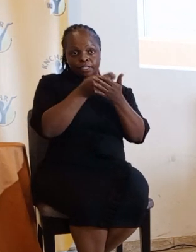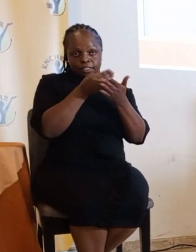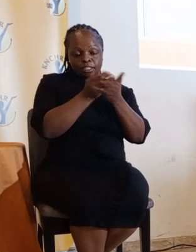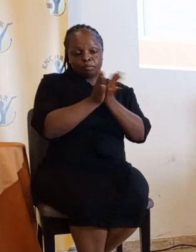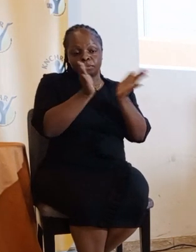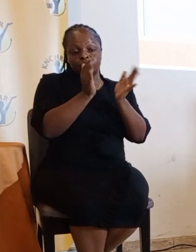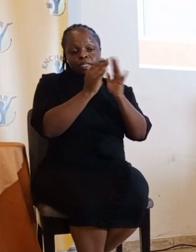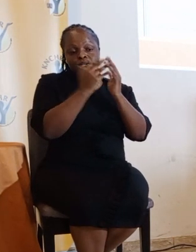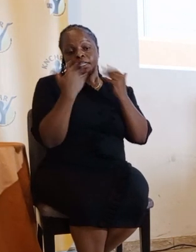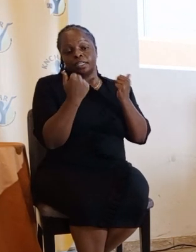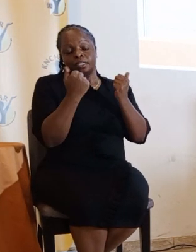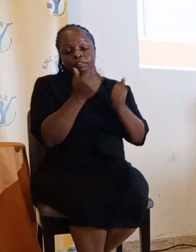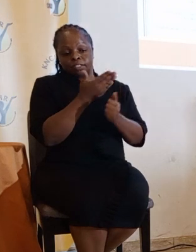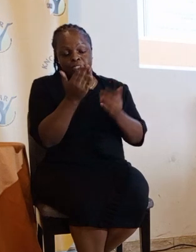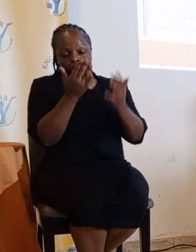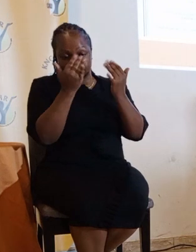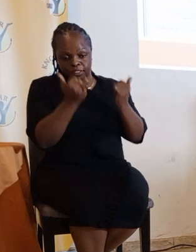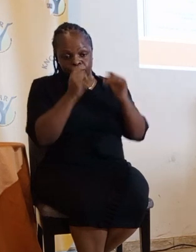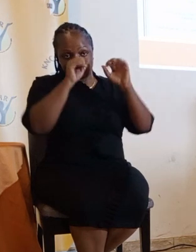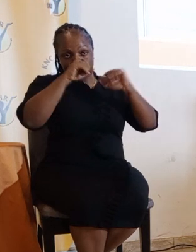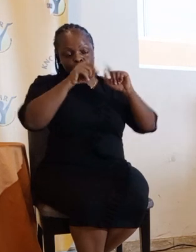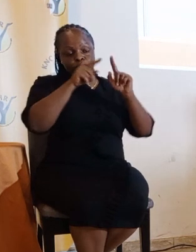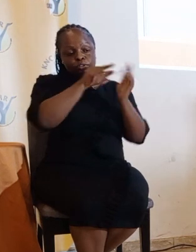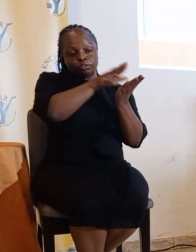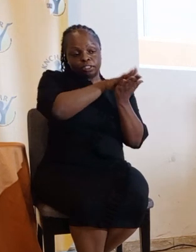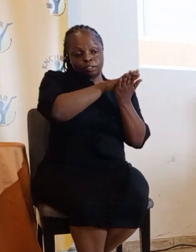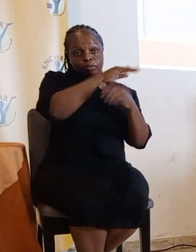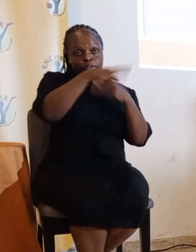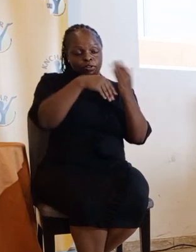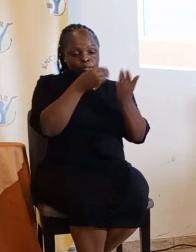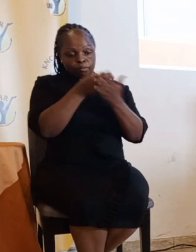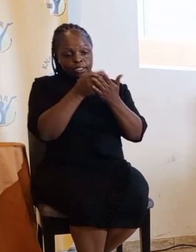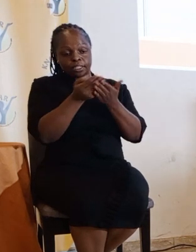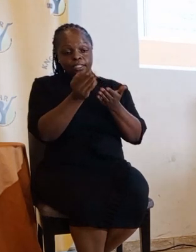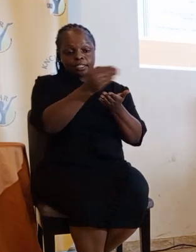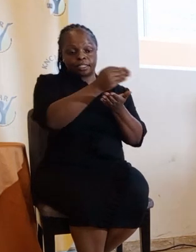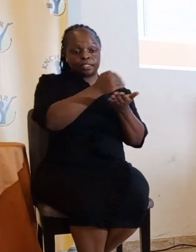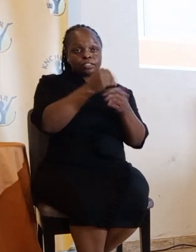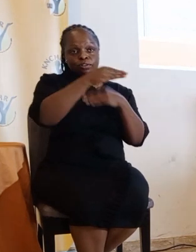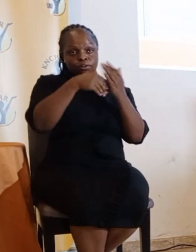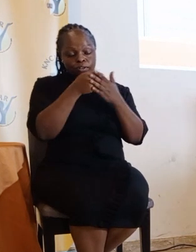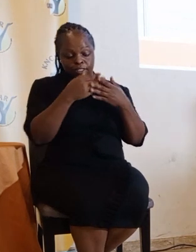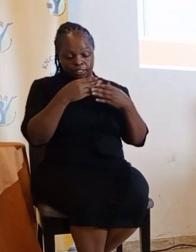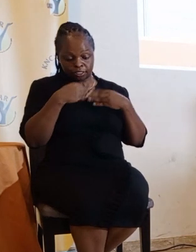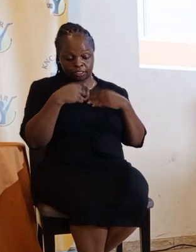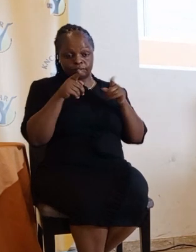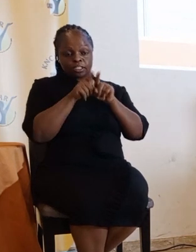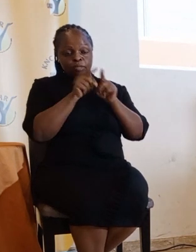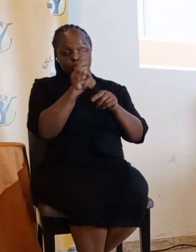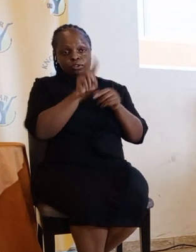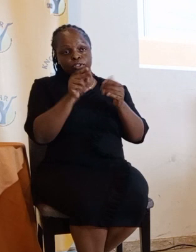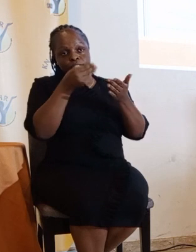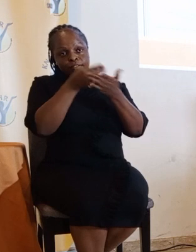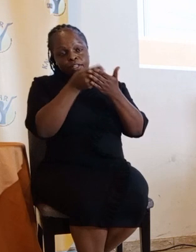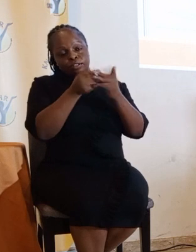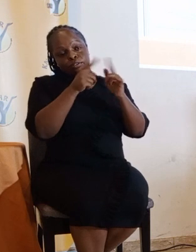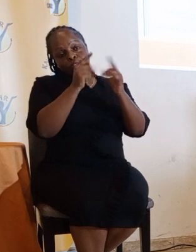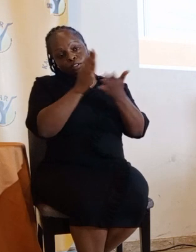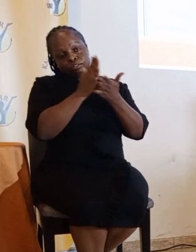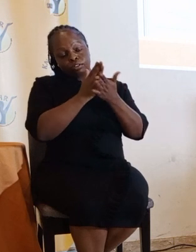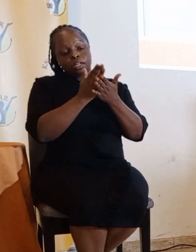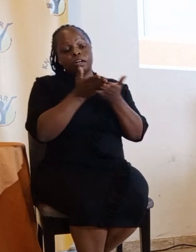health facilities will now be able to retain all monies raised or received and use the funds to ensure